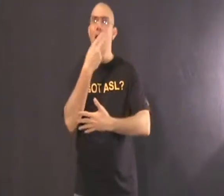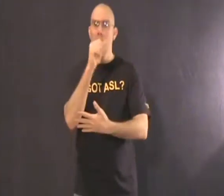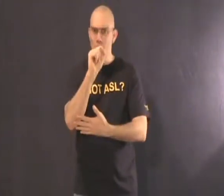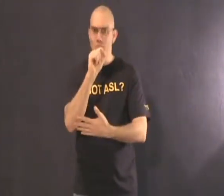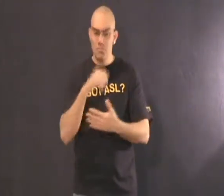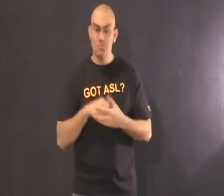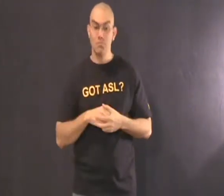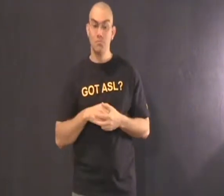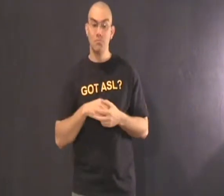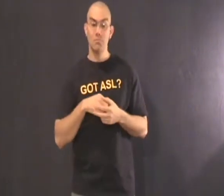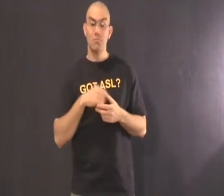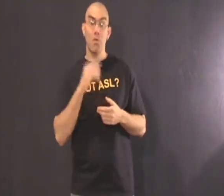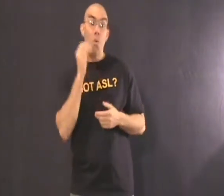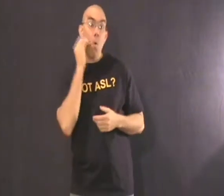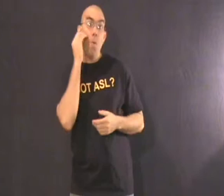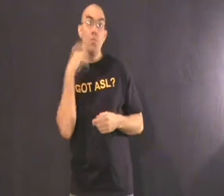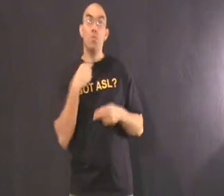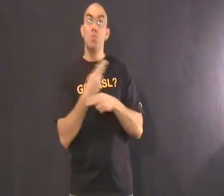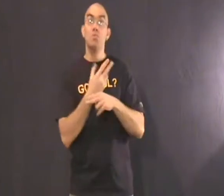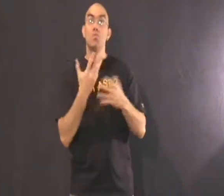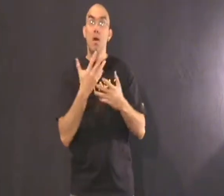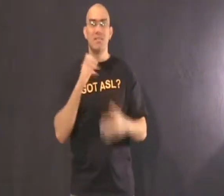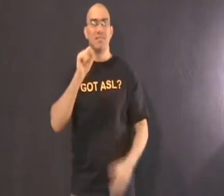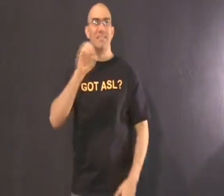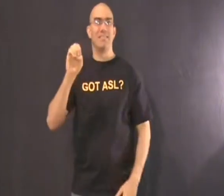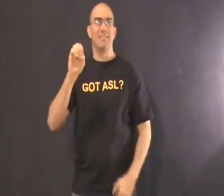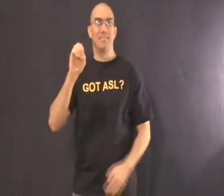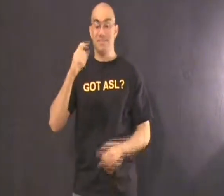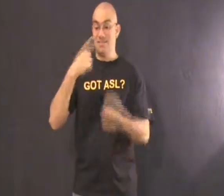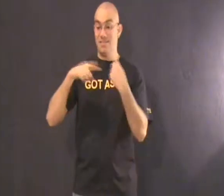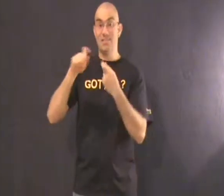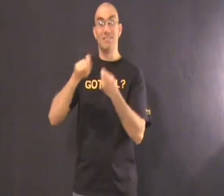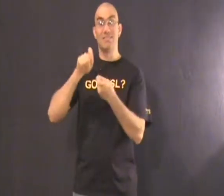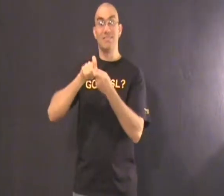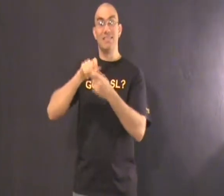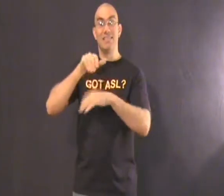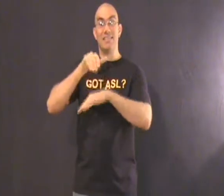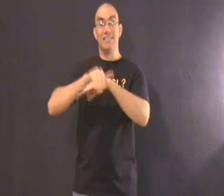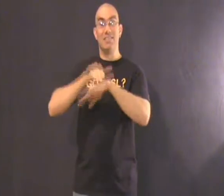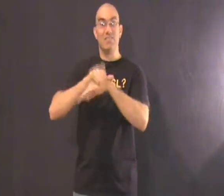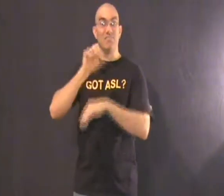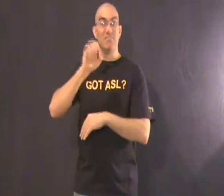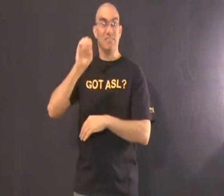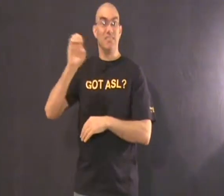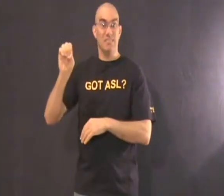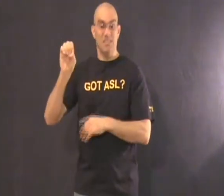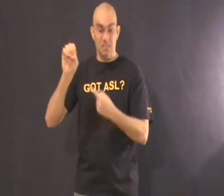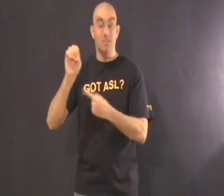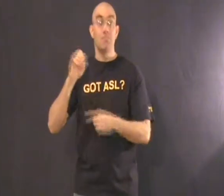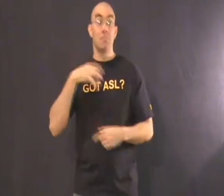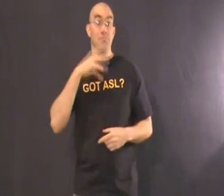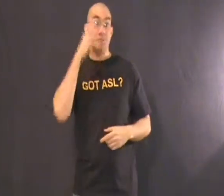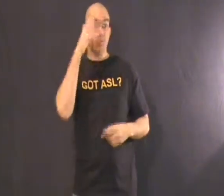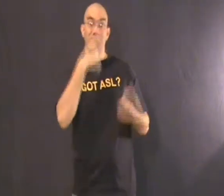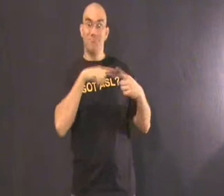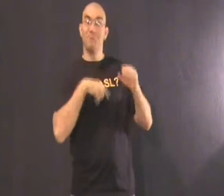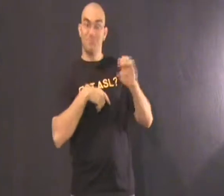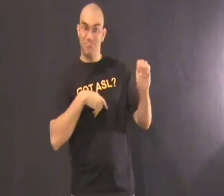case. In fact, through high school, I was mainstreamed. At home, I used signing exact English, C sign.